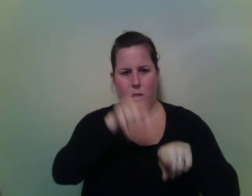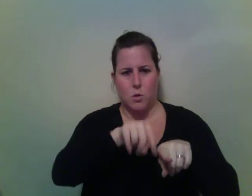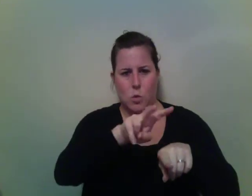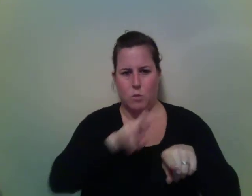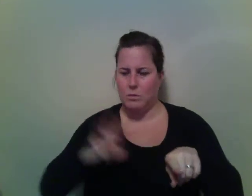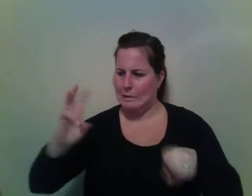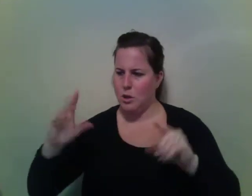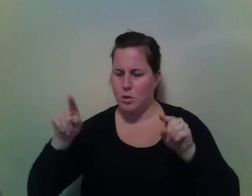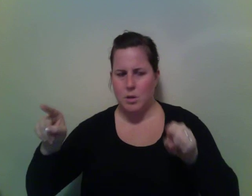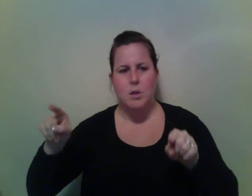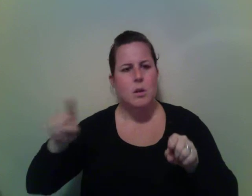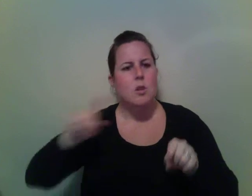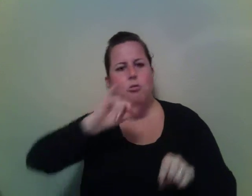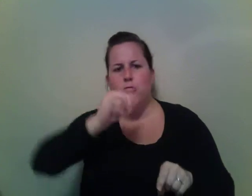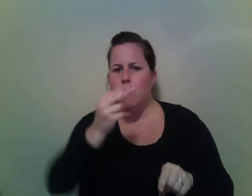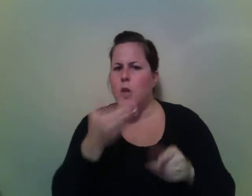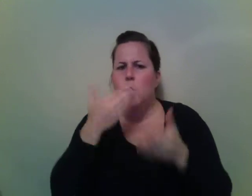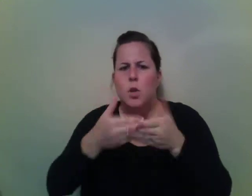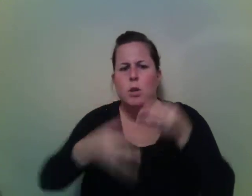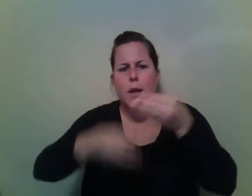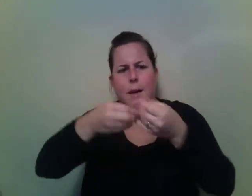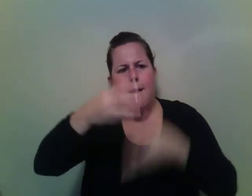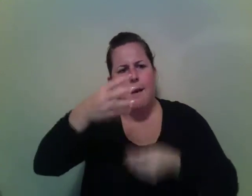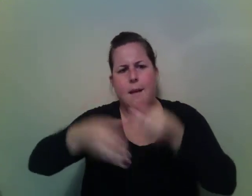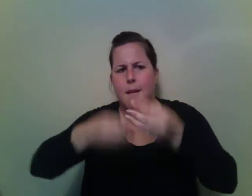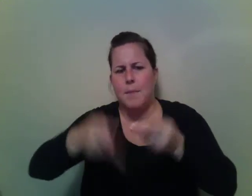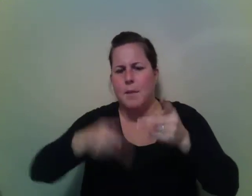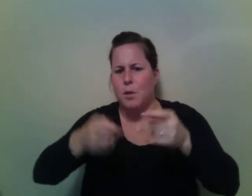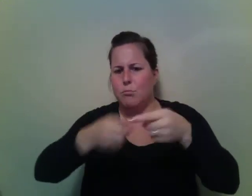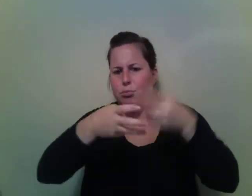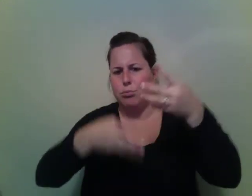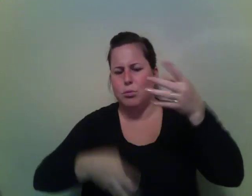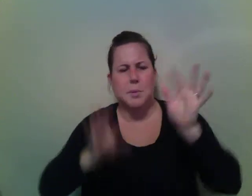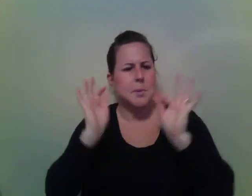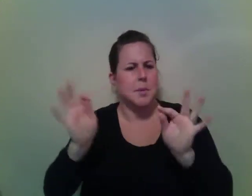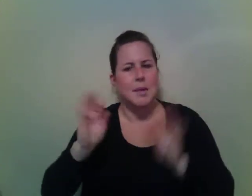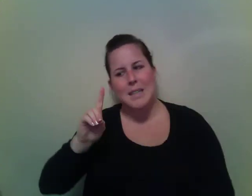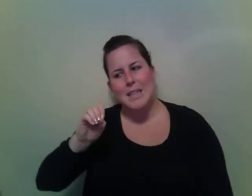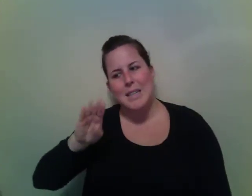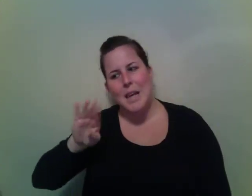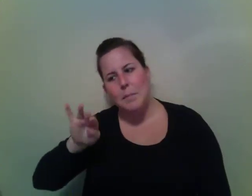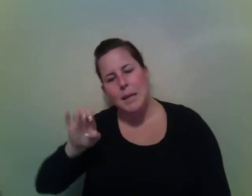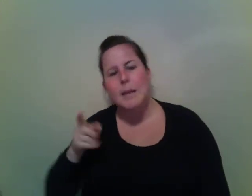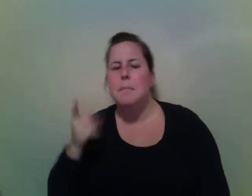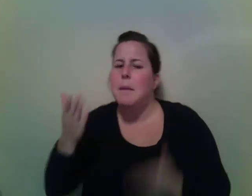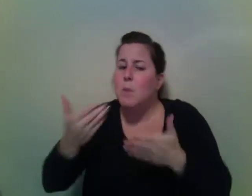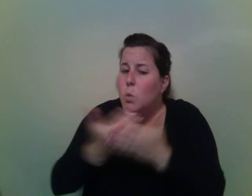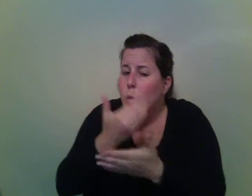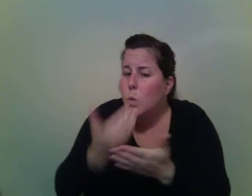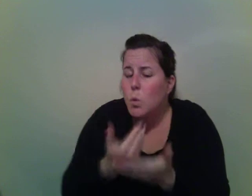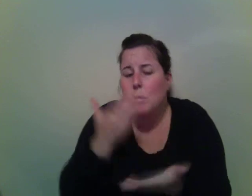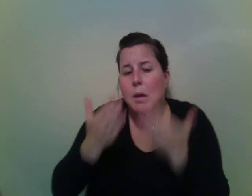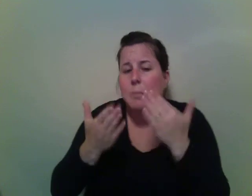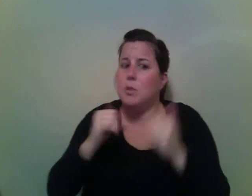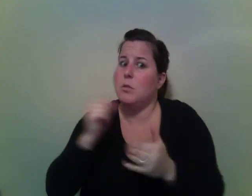keeps adding people on. And there is no, I mean, he's going to just keep climbing. Debbie, maybe she's new, or maybe she's not new, but she's